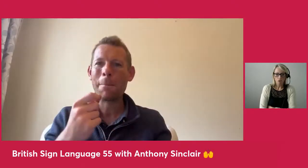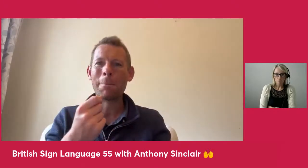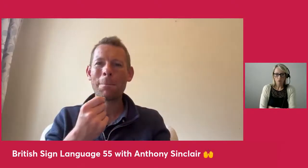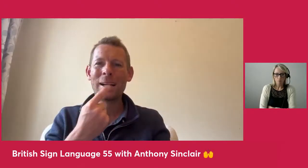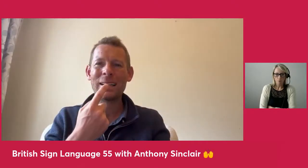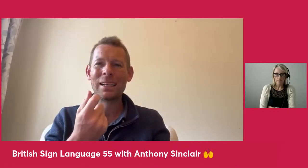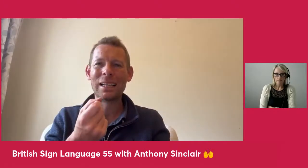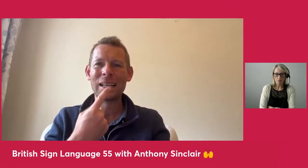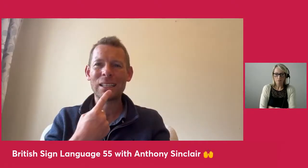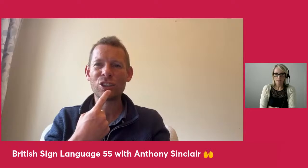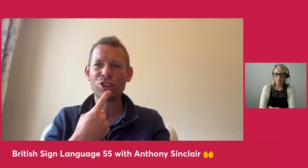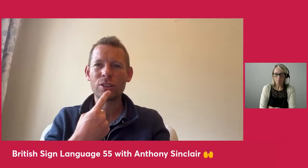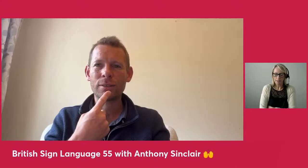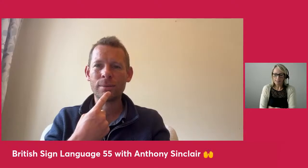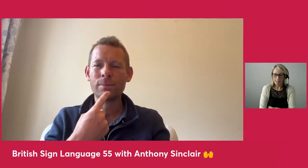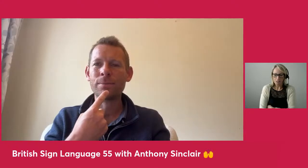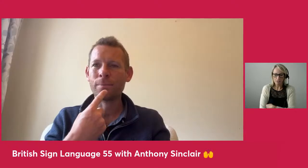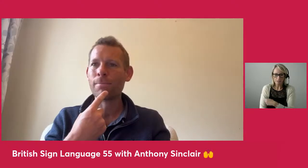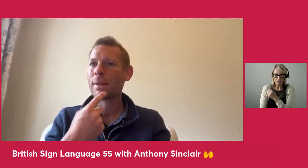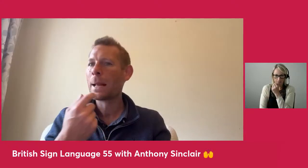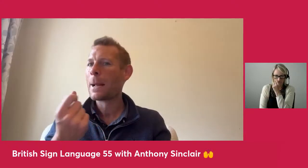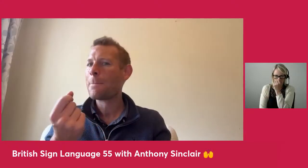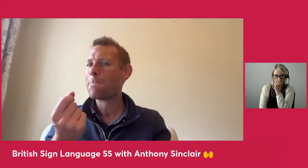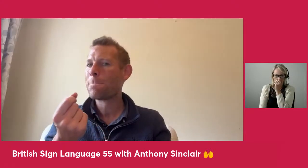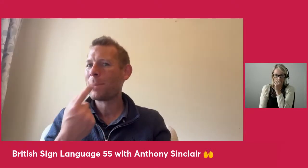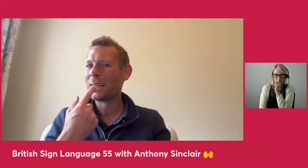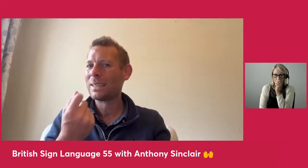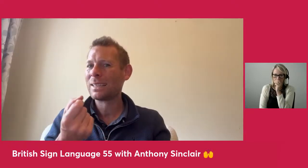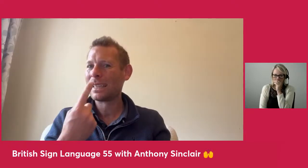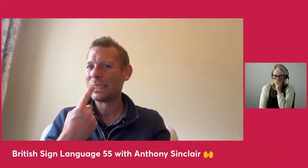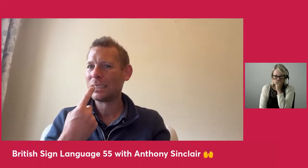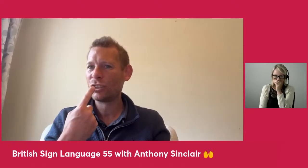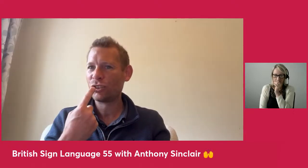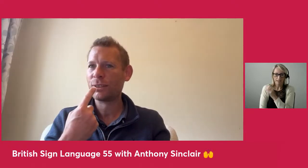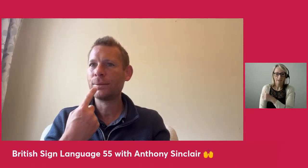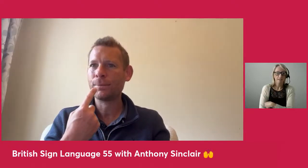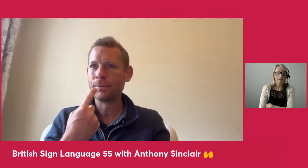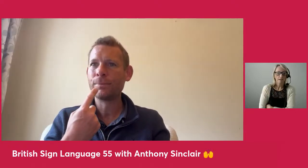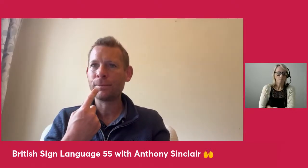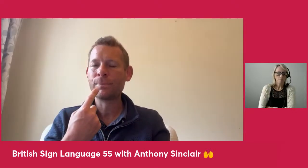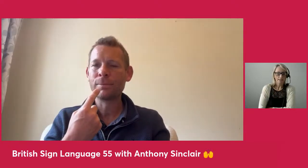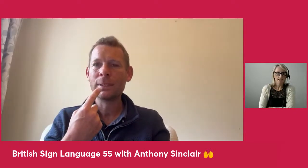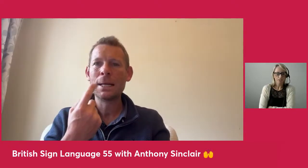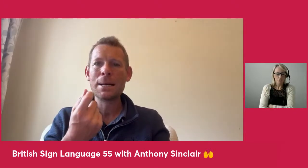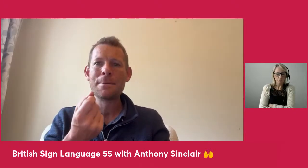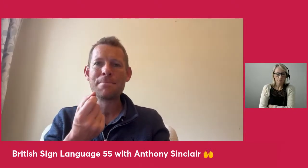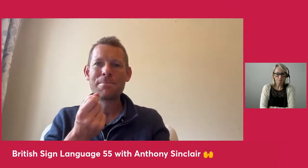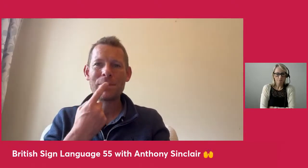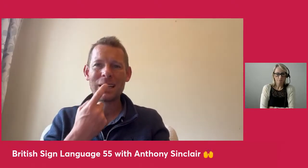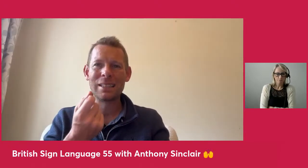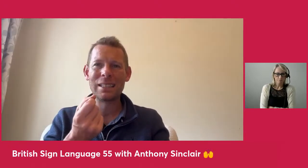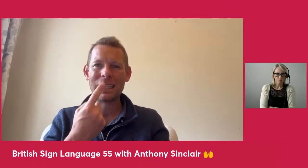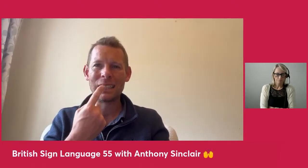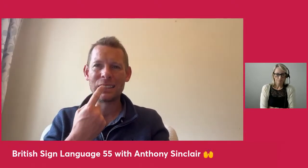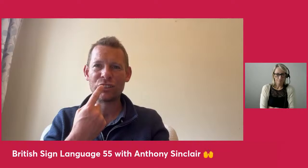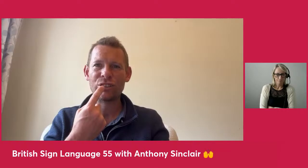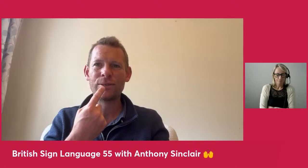Oh, Joan, good point. You've asked for medication, so that's how we sign medication.